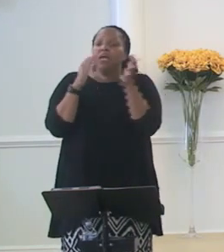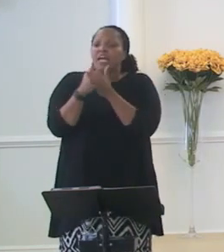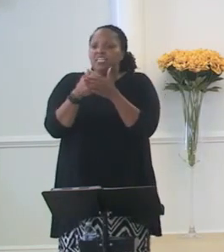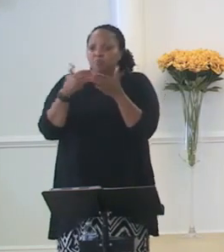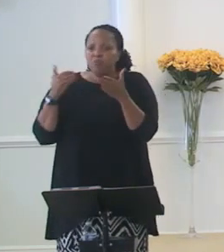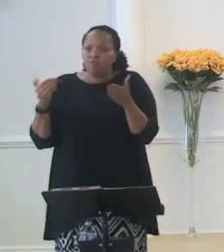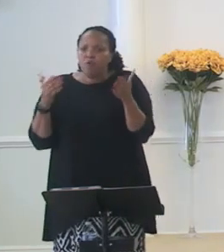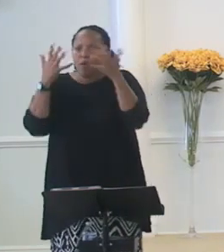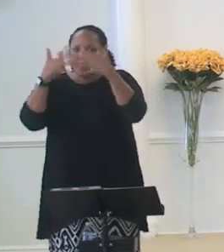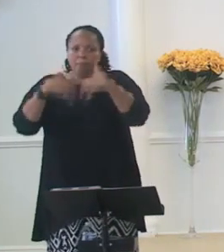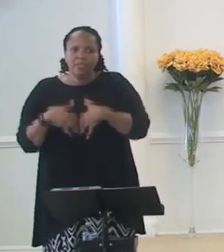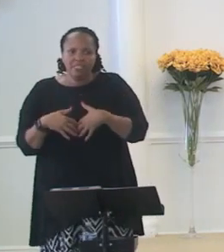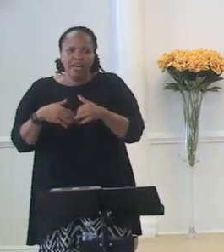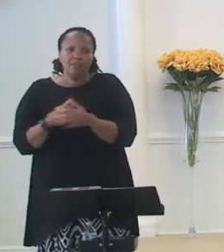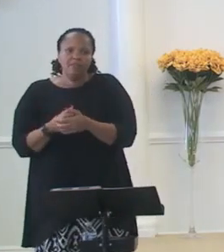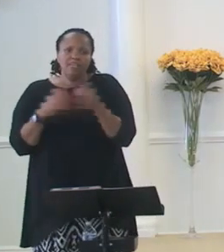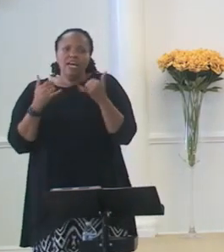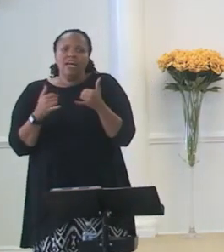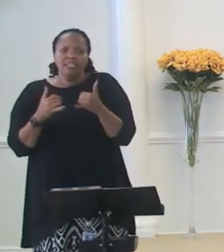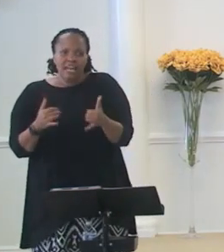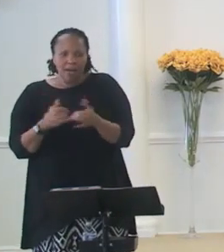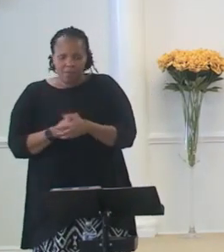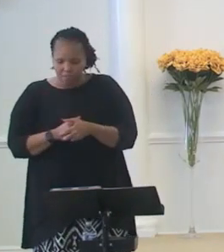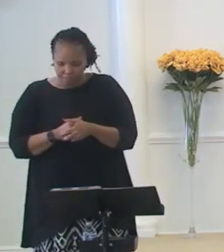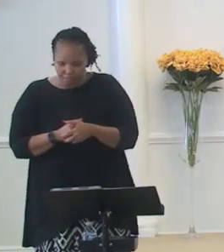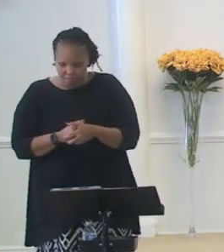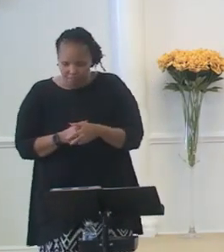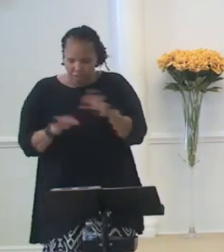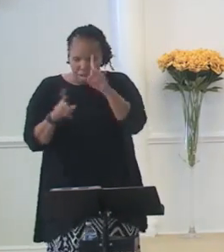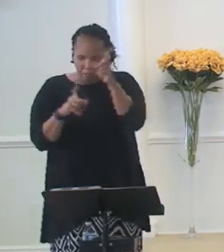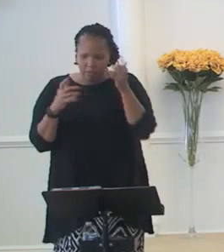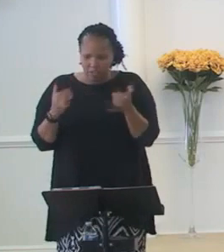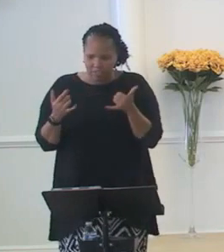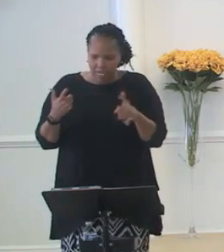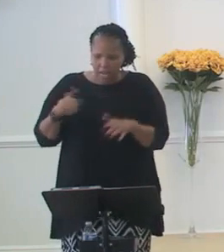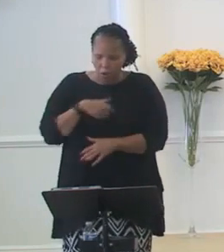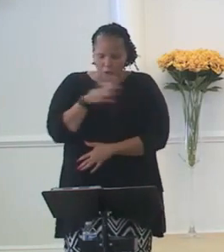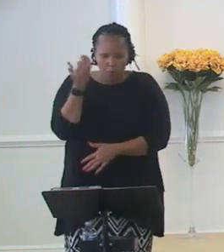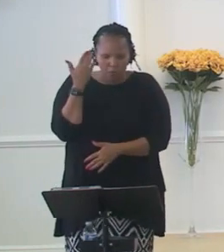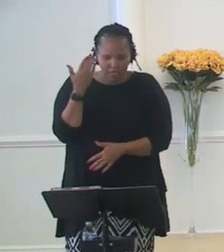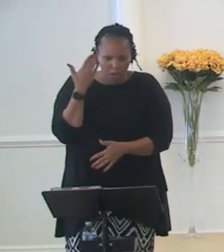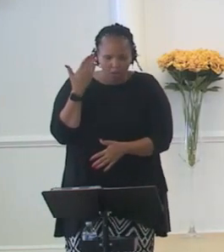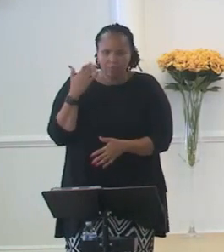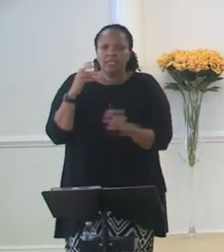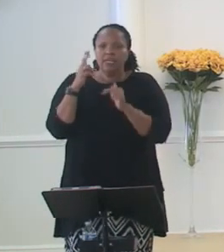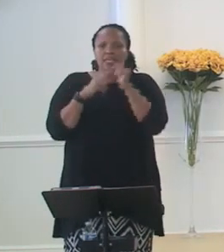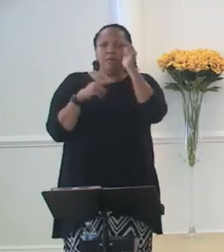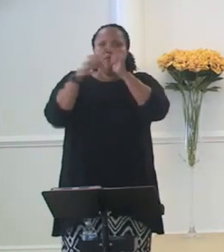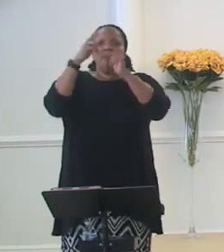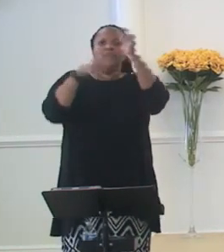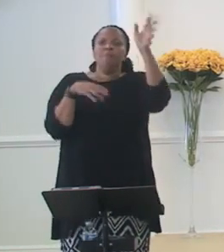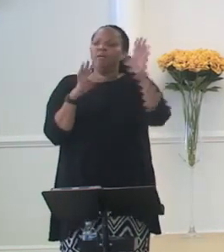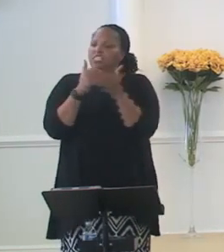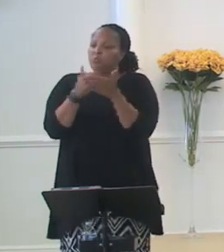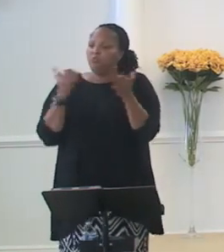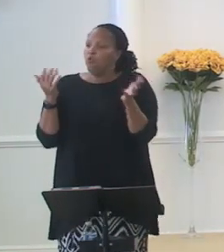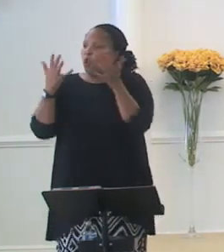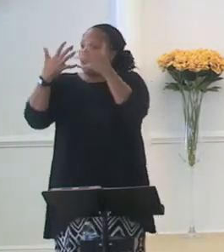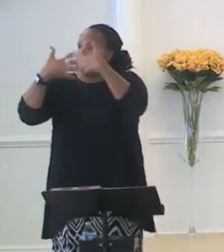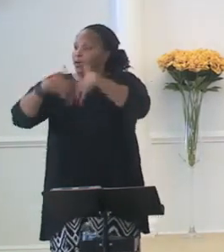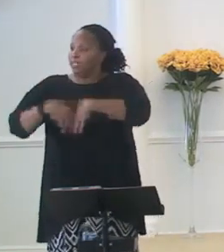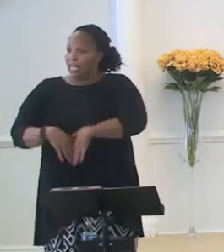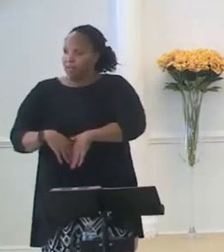breaking down. Okay, now let's dive in. Because now we know that the building up is prior to the breaking